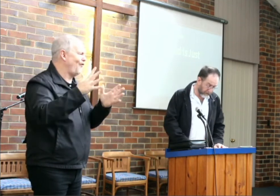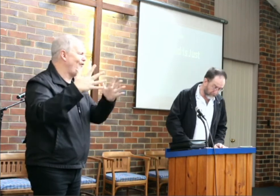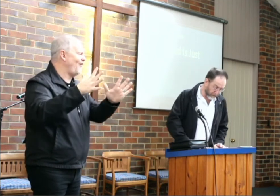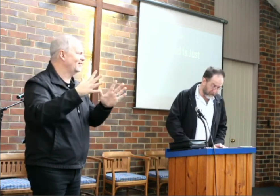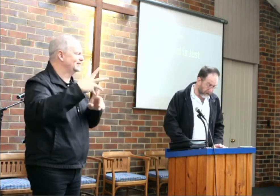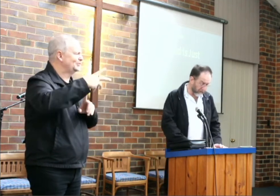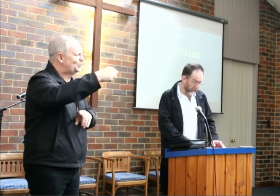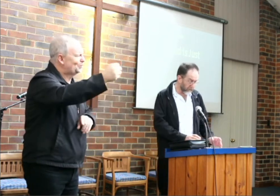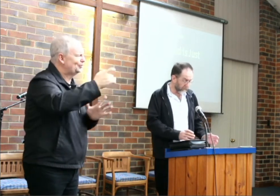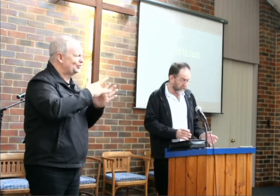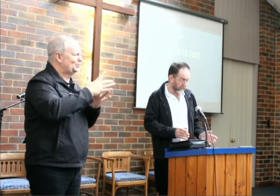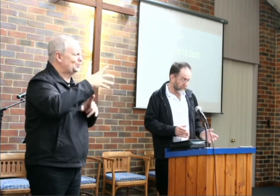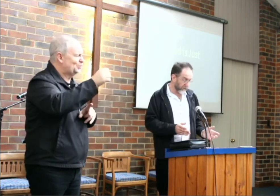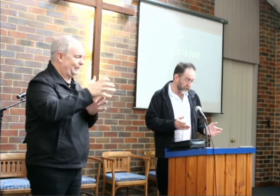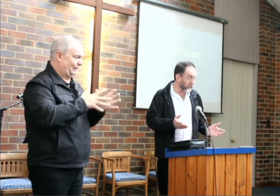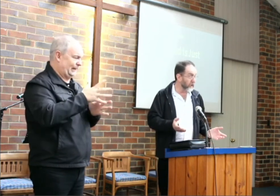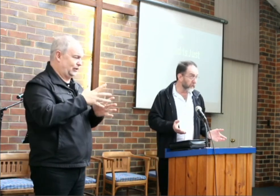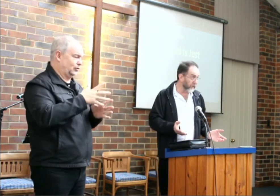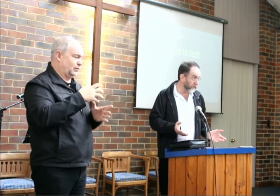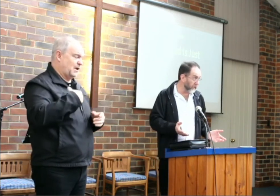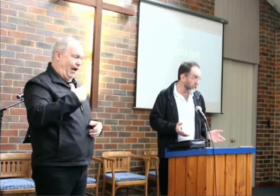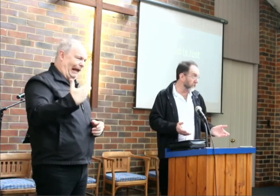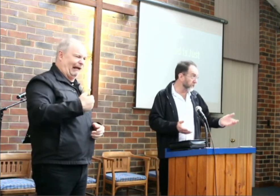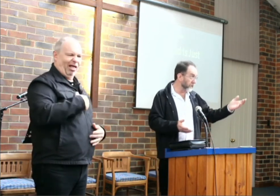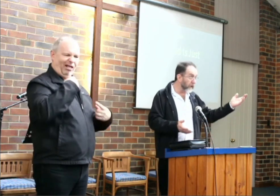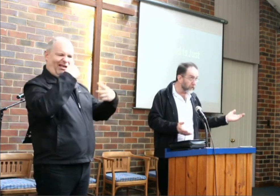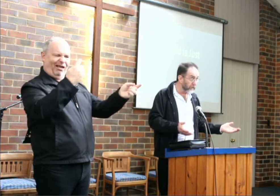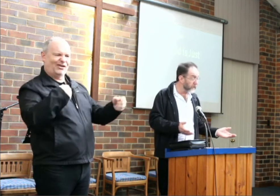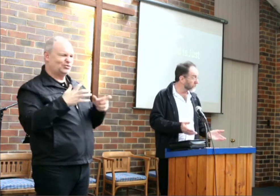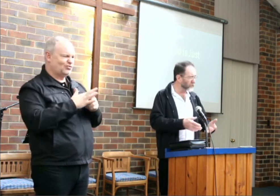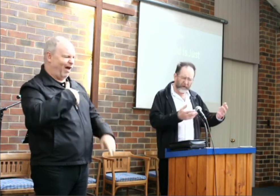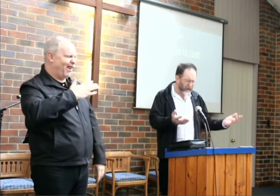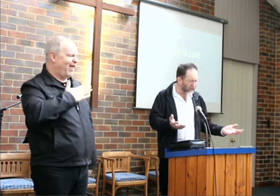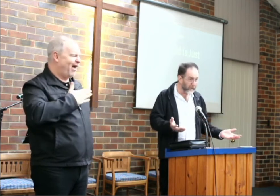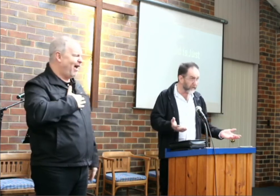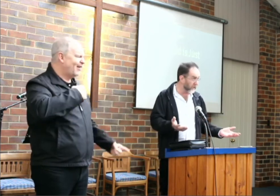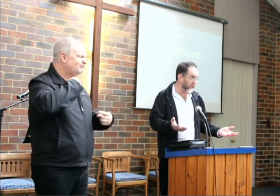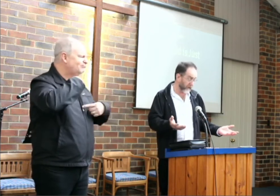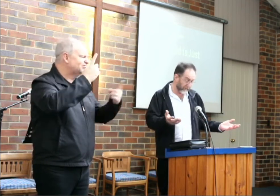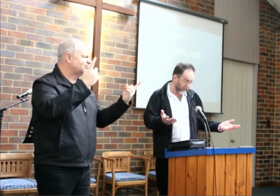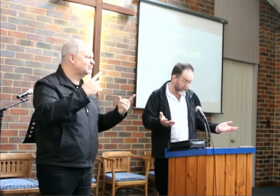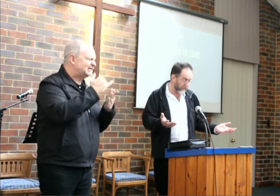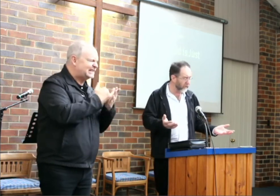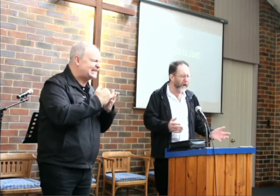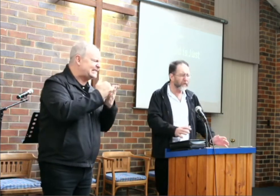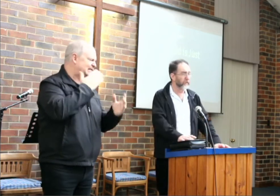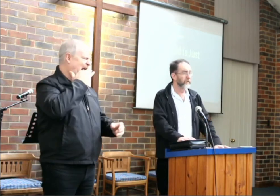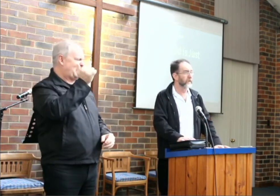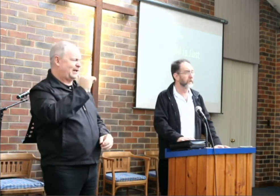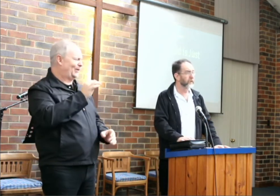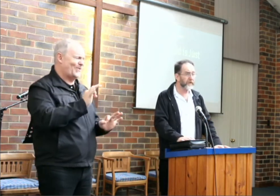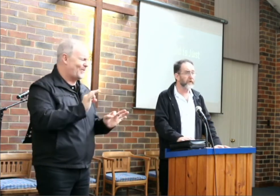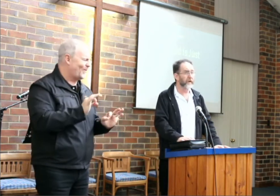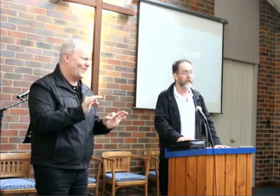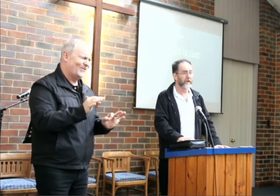Does that mean then that you should keep on sinning? Well, if he's taken all my sins, should I keep on sinning then? No,